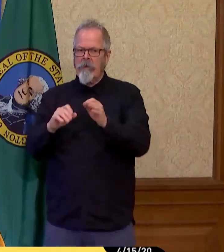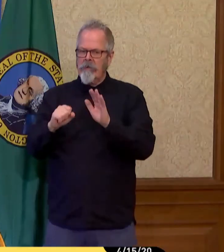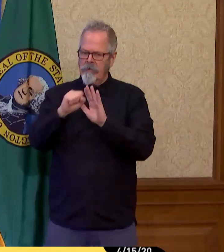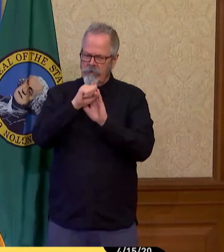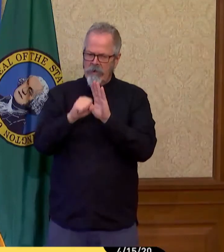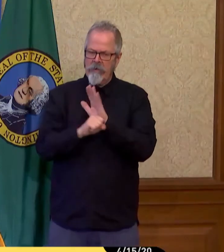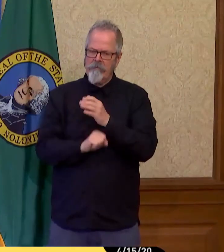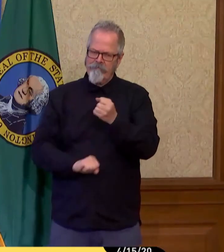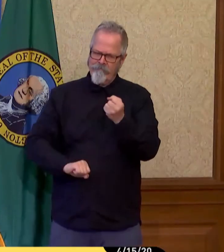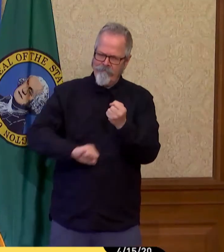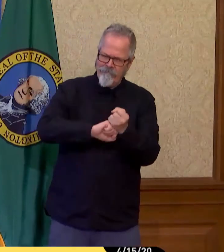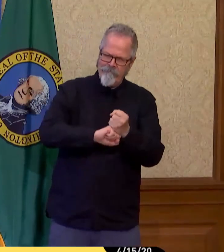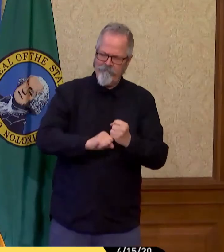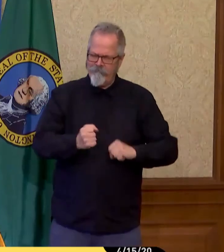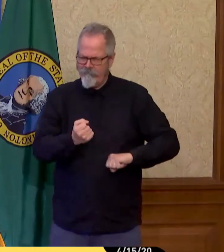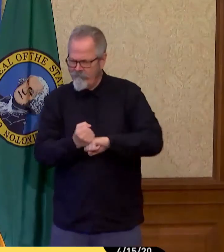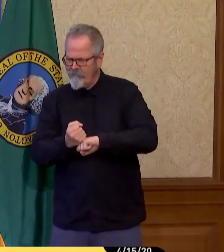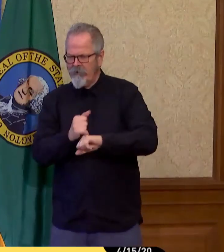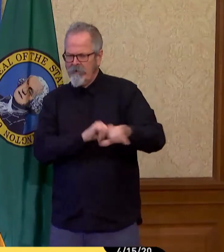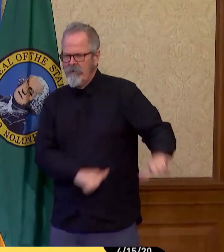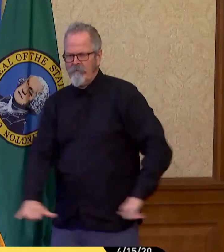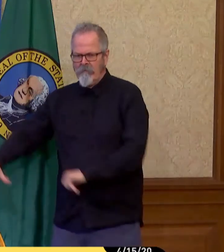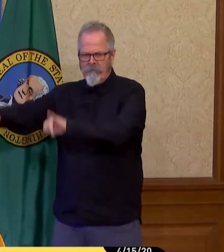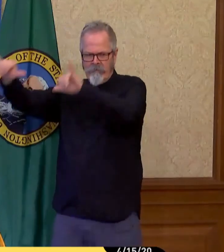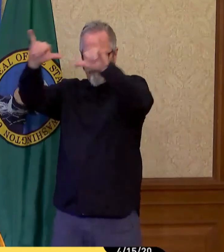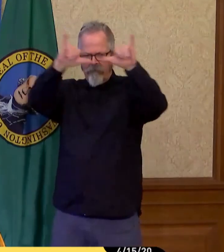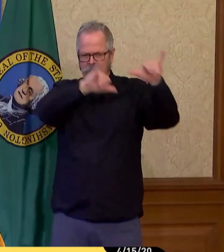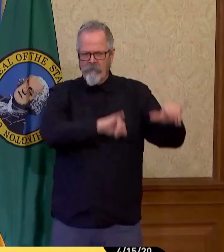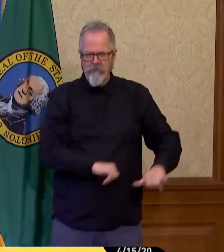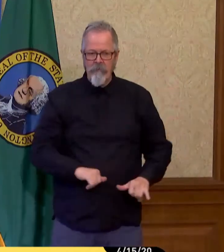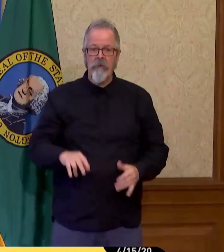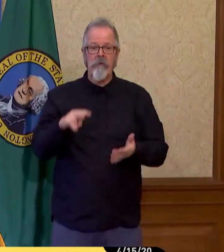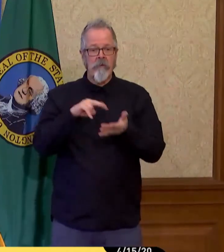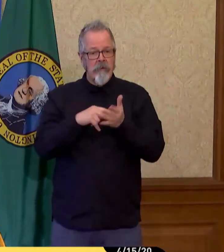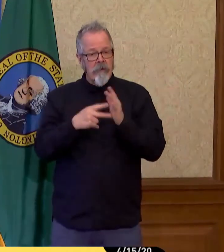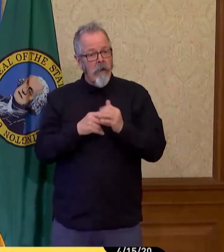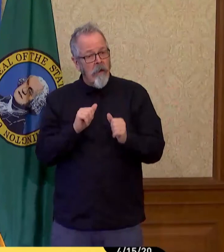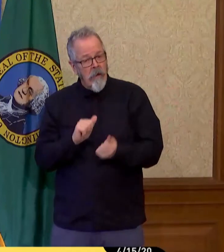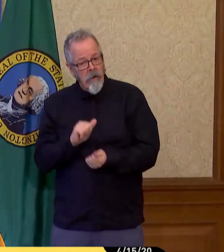across the state. And we're designing that organizational structure as we speak.